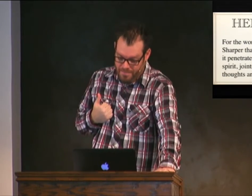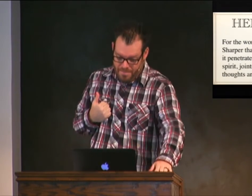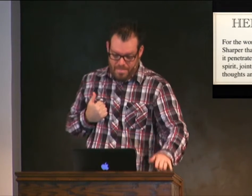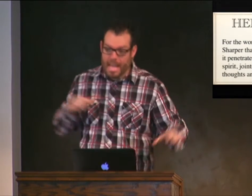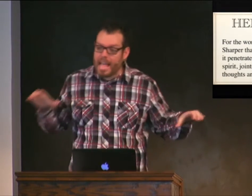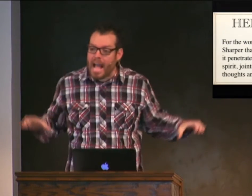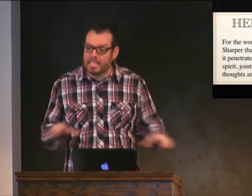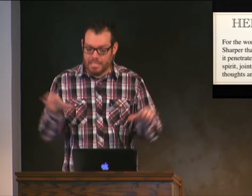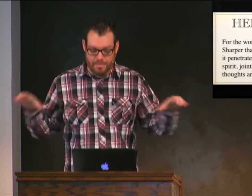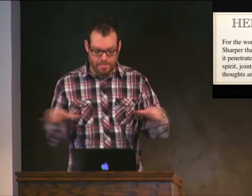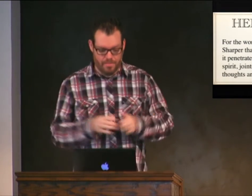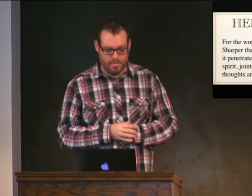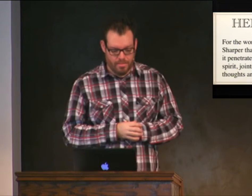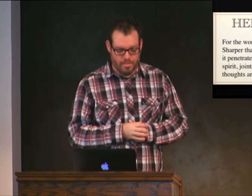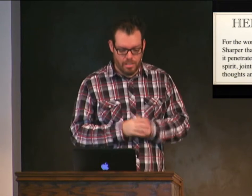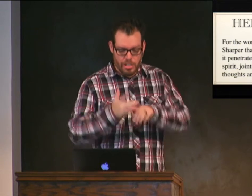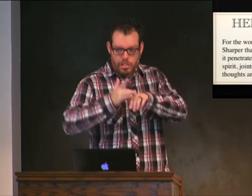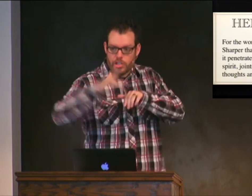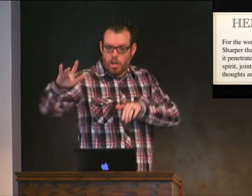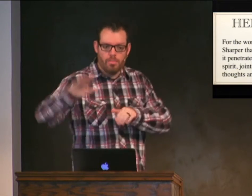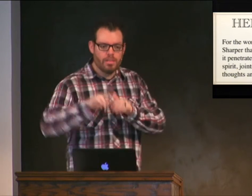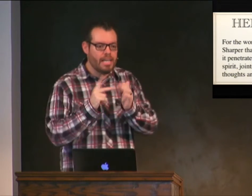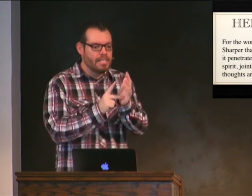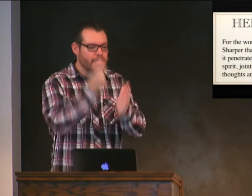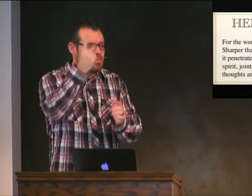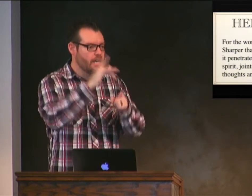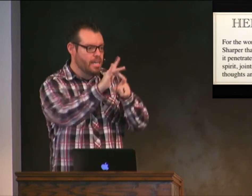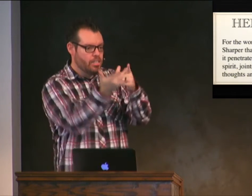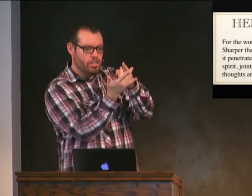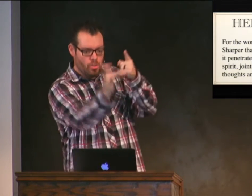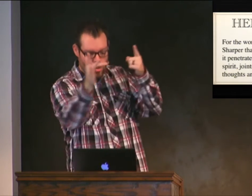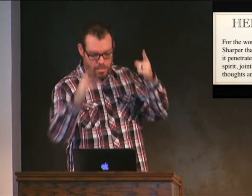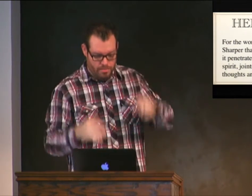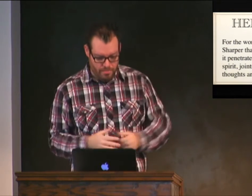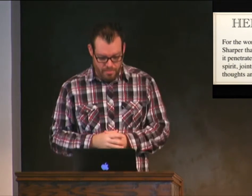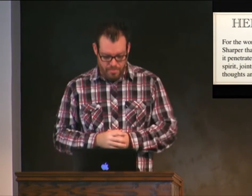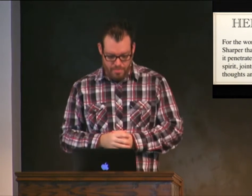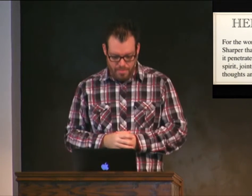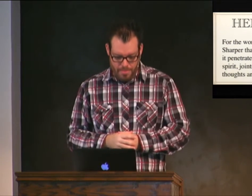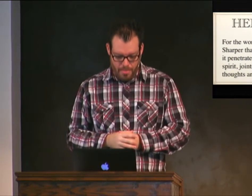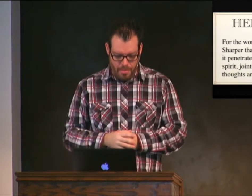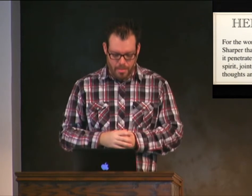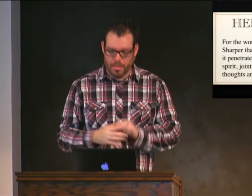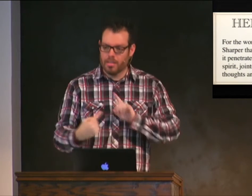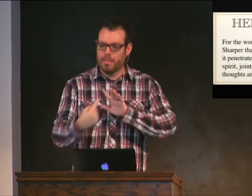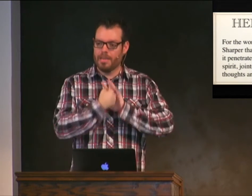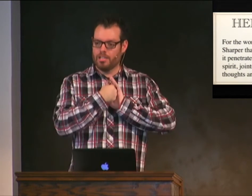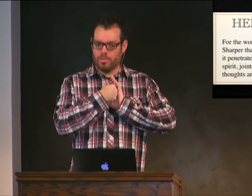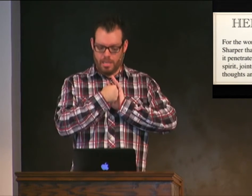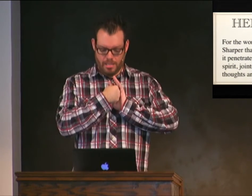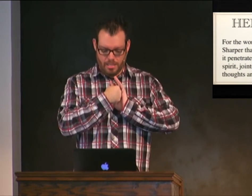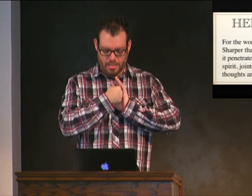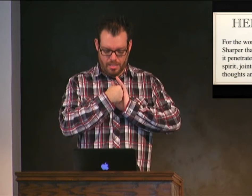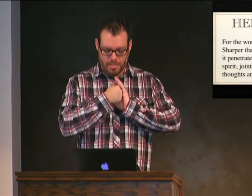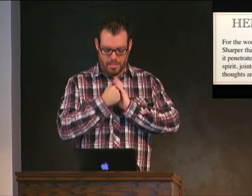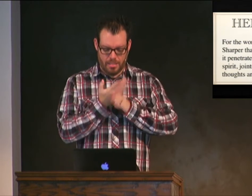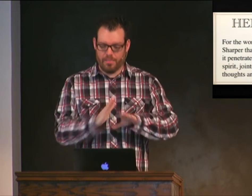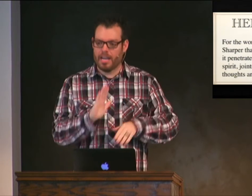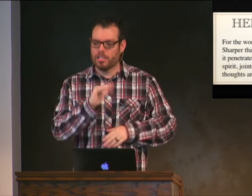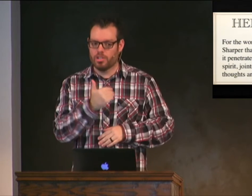alive and active, sharper than any double edged sword. It